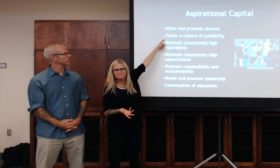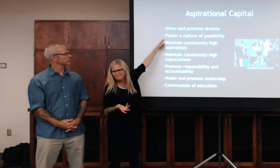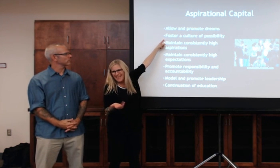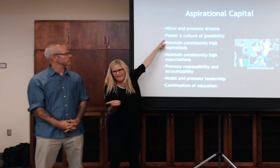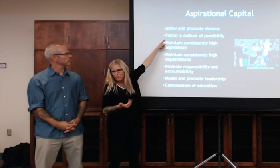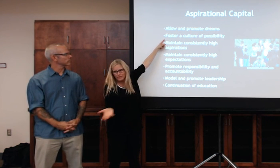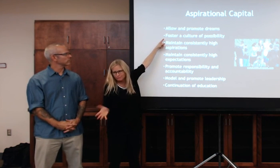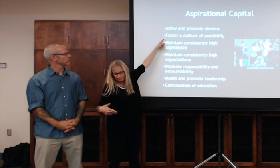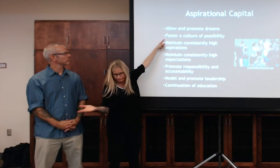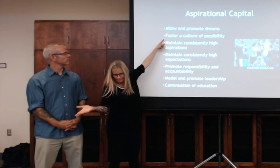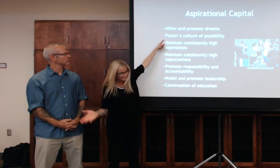Everything is possible.